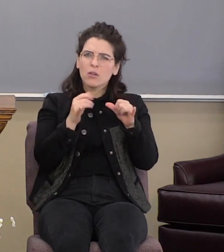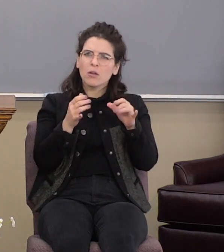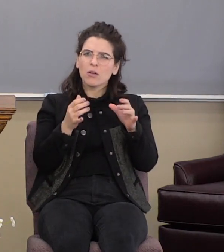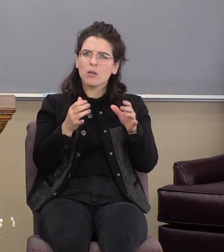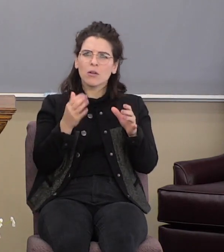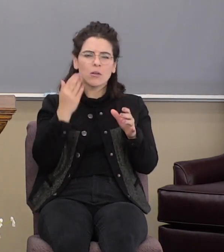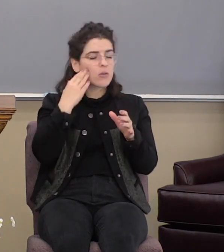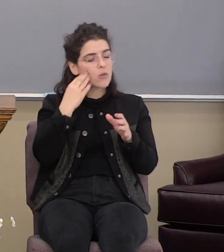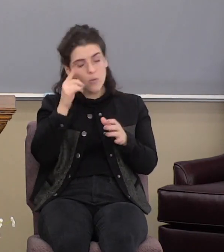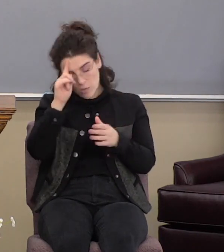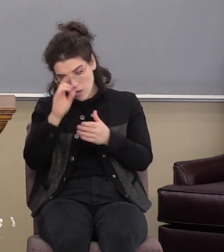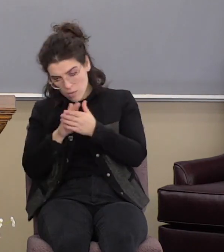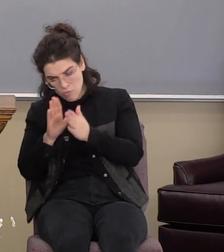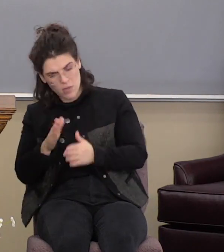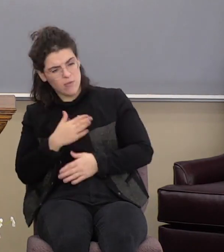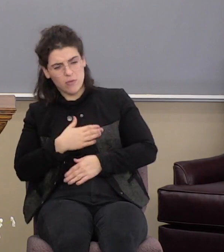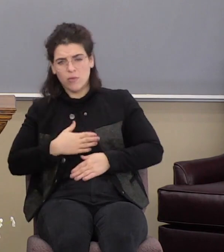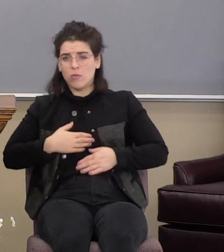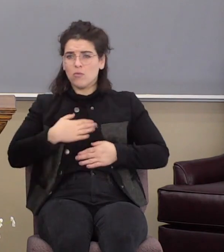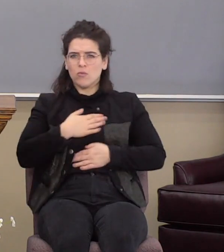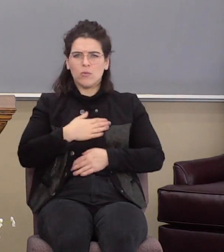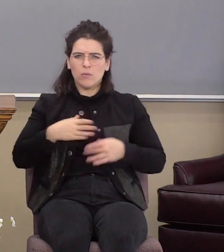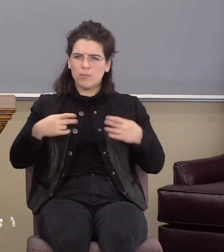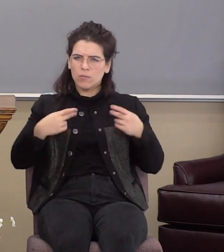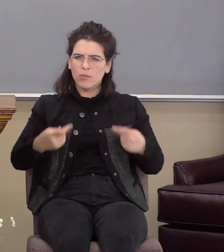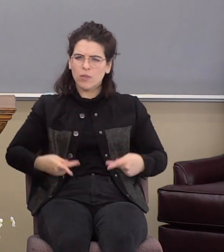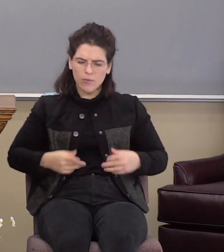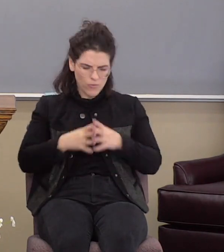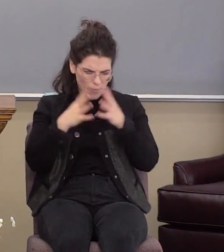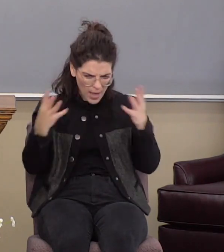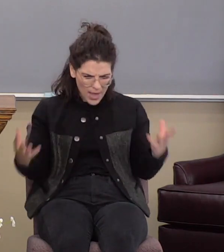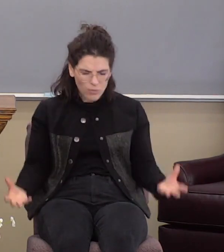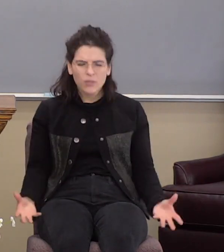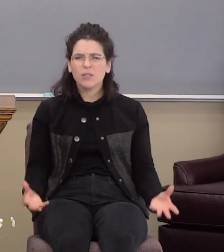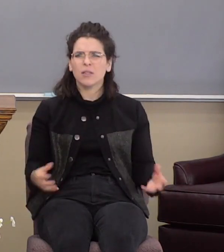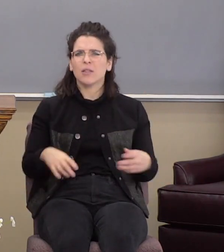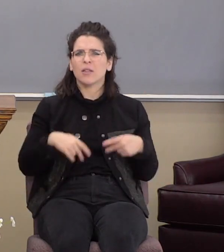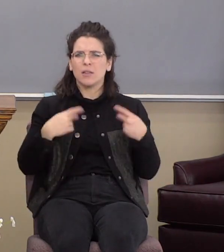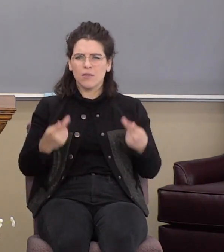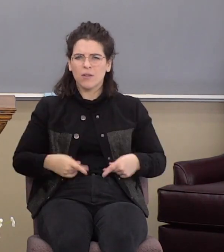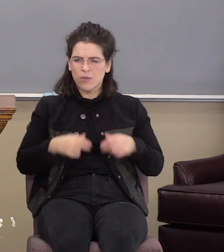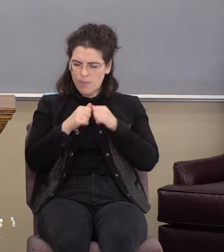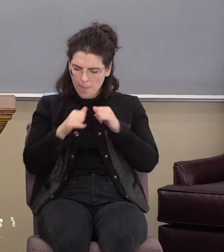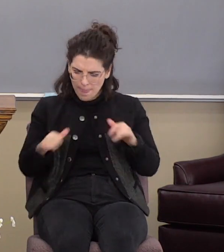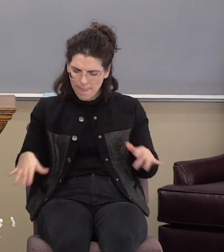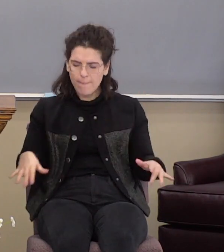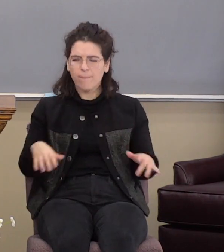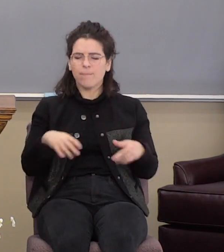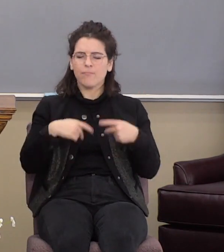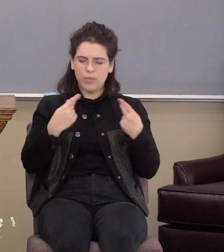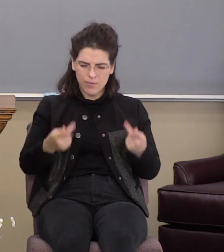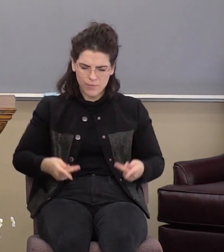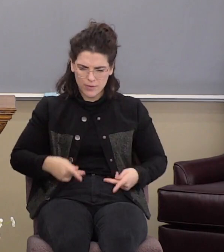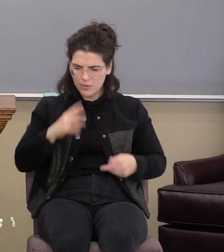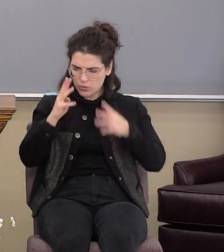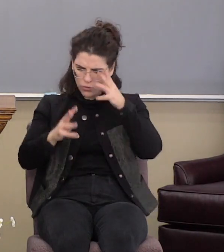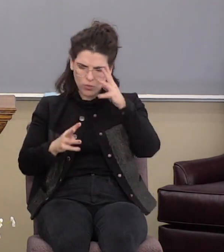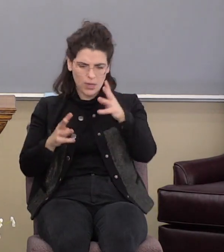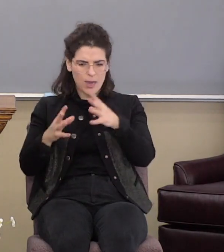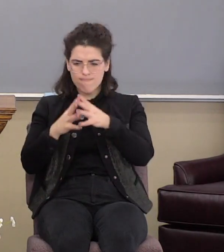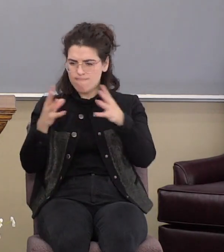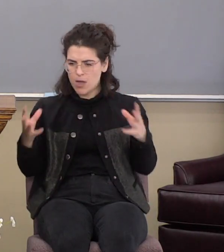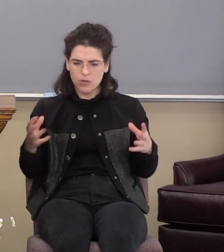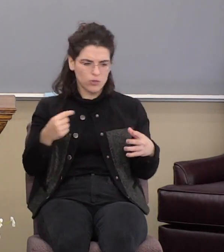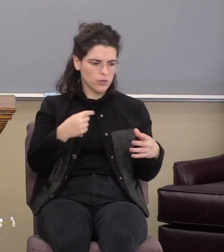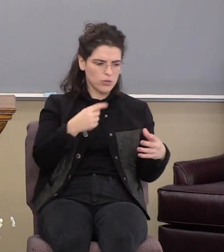know, unbelievers enjoy the physical bounty and the physical blessings of a physical creation as much as